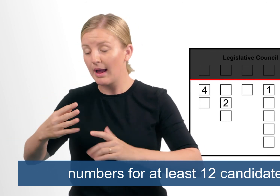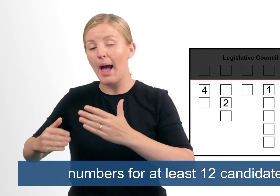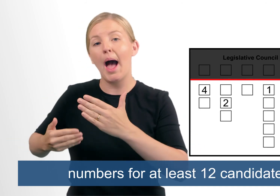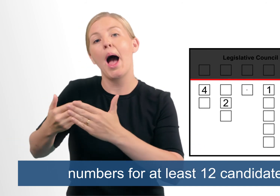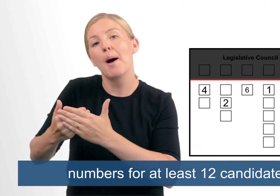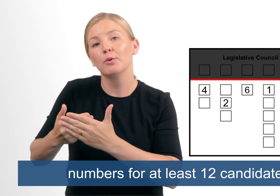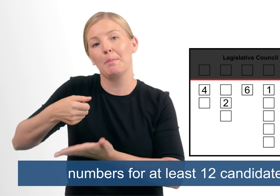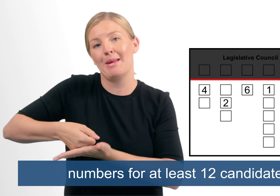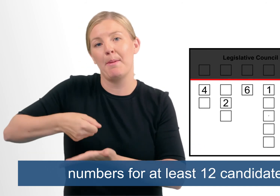candidates.